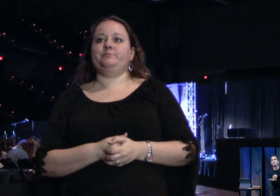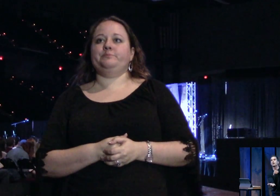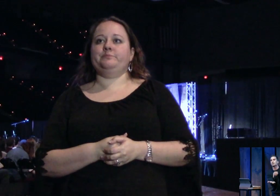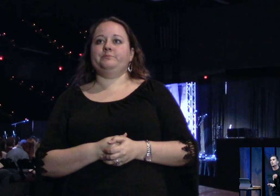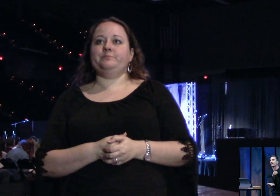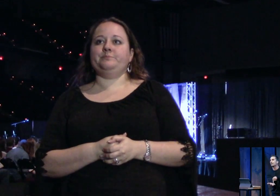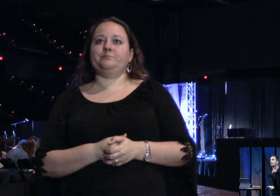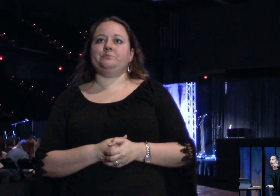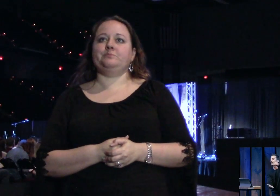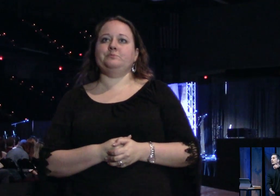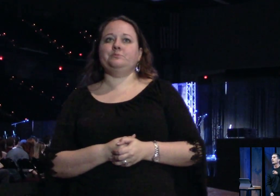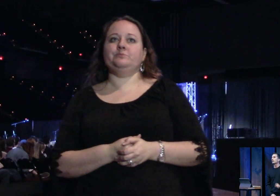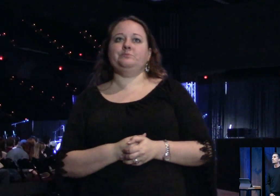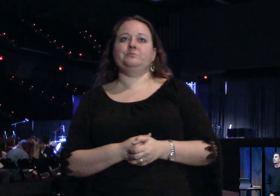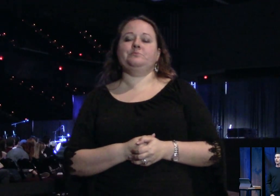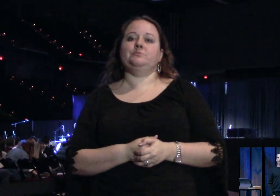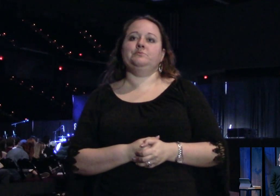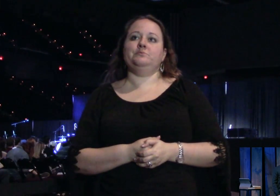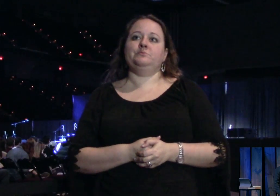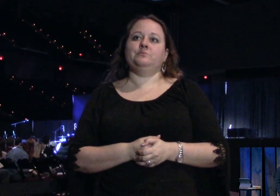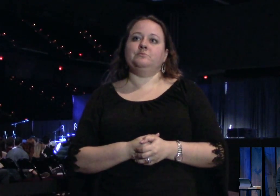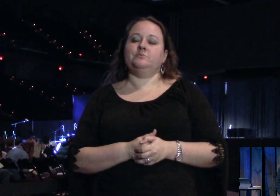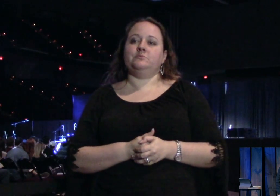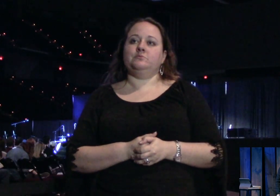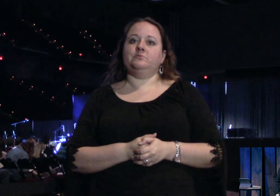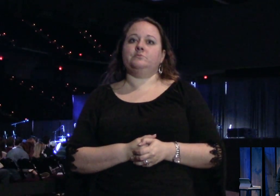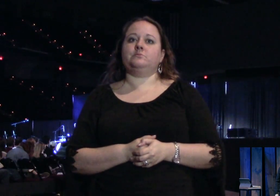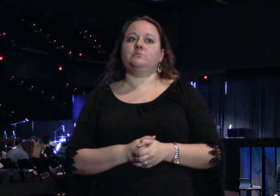is frustratingly empty.